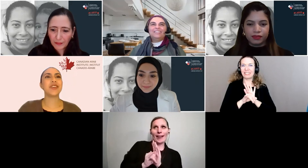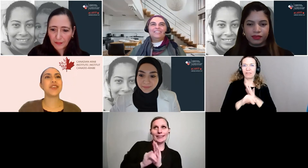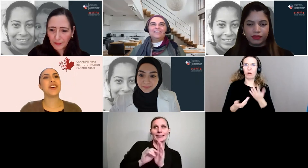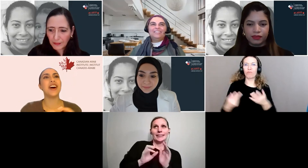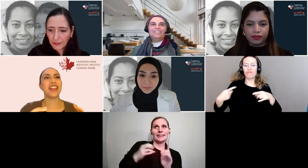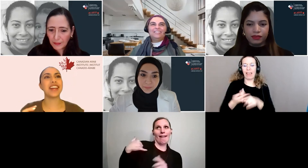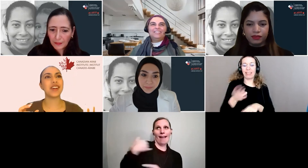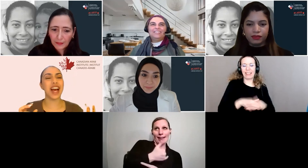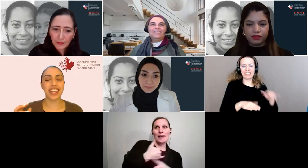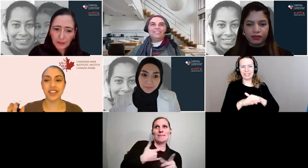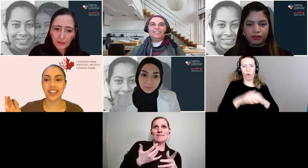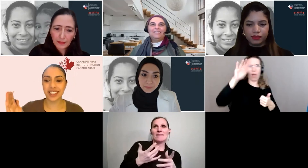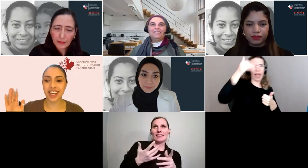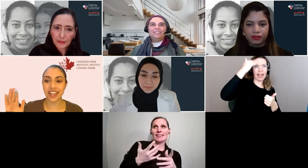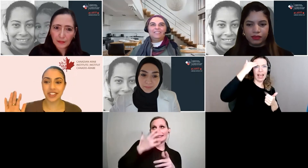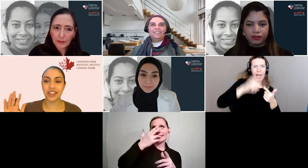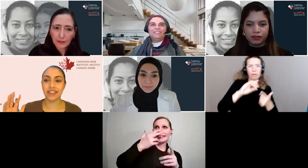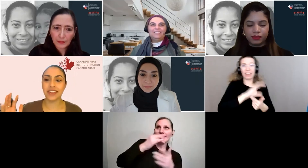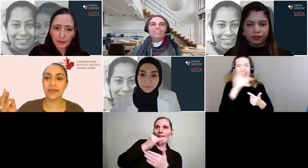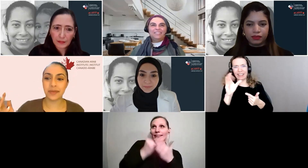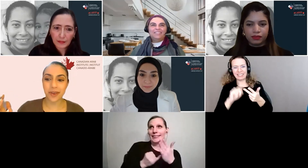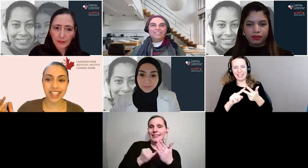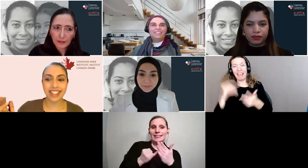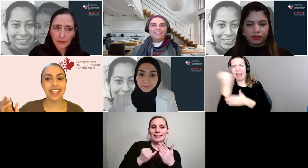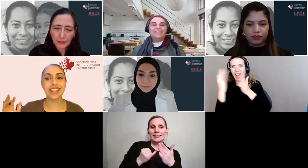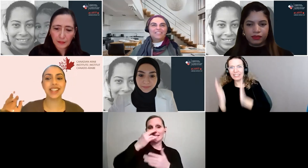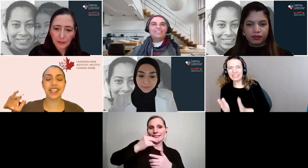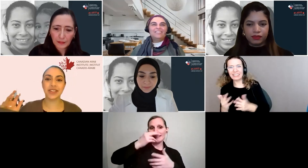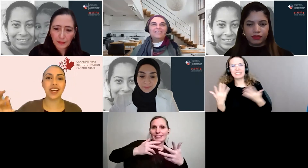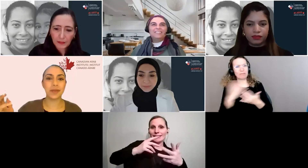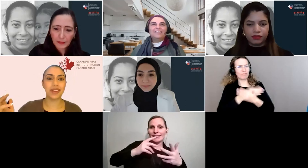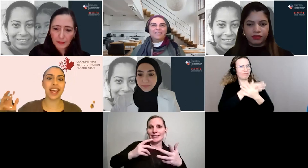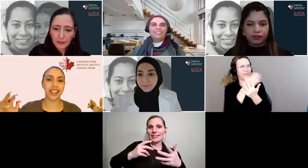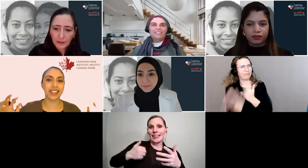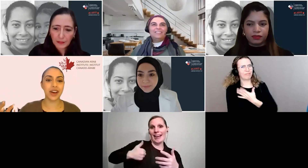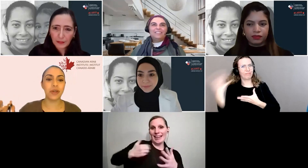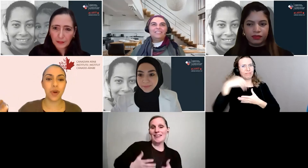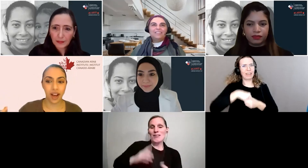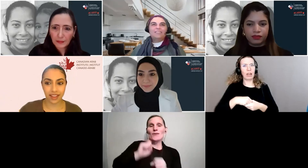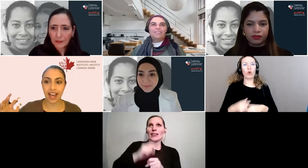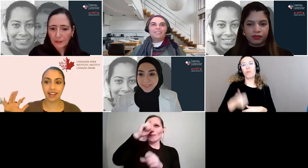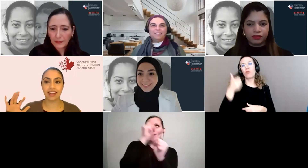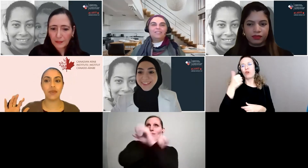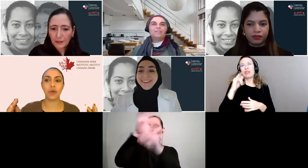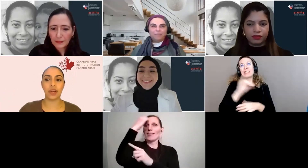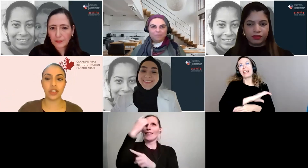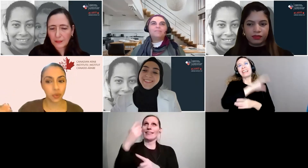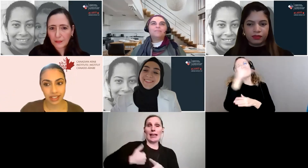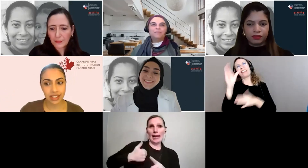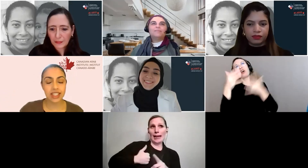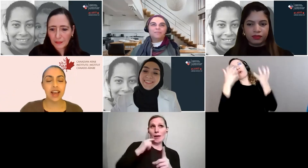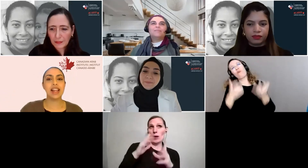And so I think as an artist, naturally, you're a little bit more idealist. I mean, you think about the Canada that we want and the Canada that we're